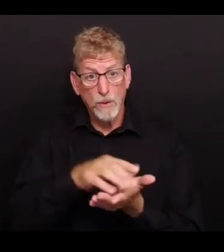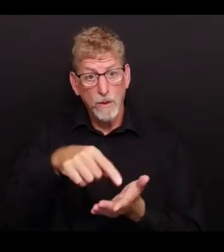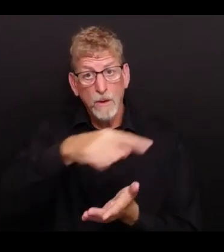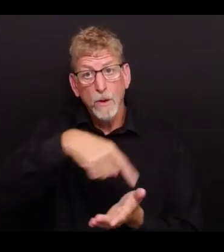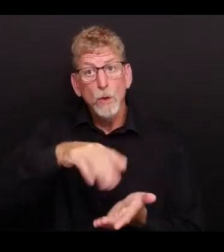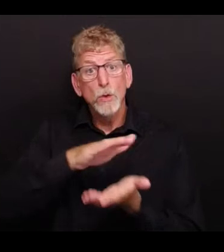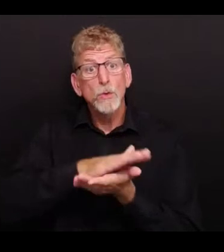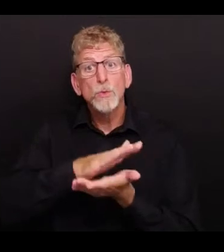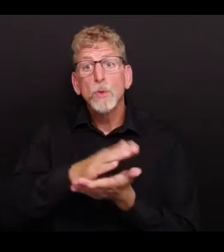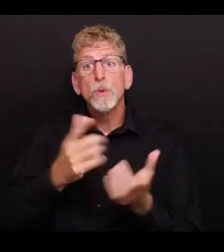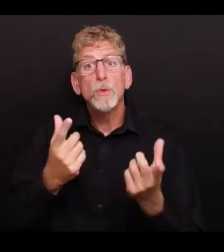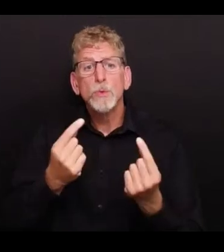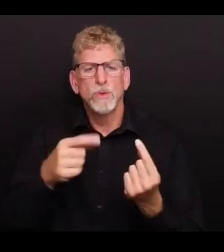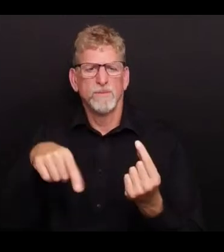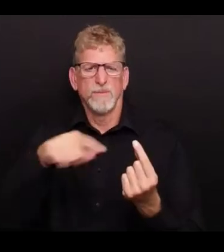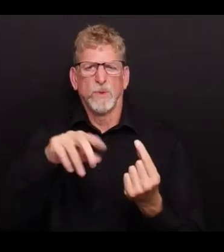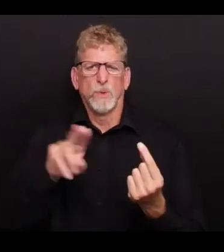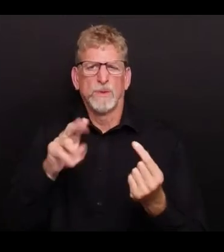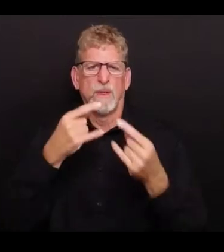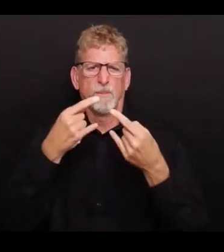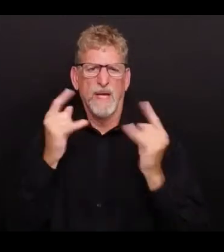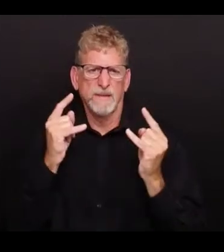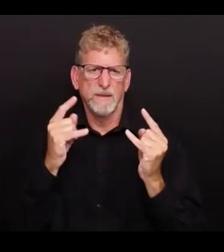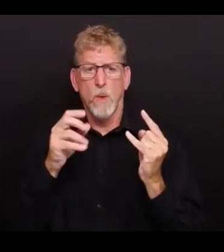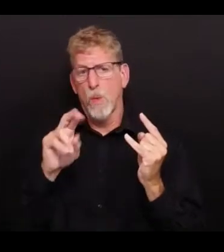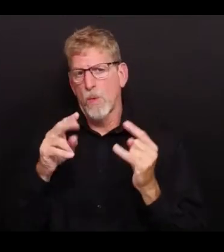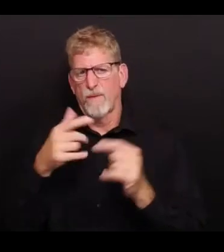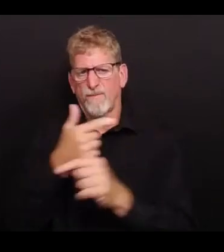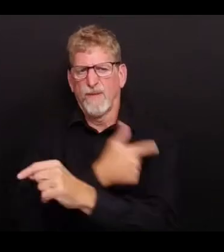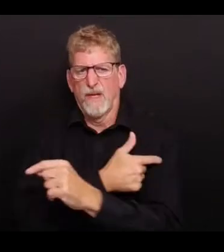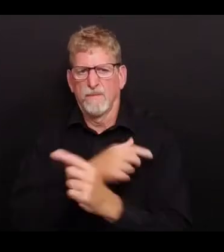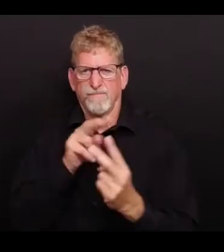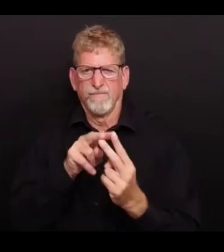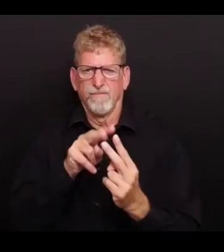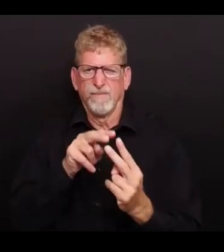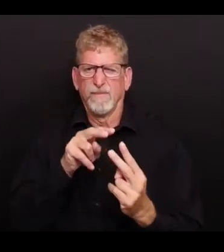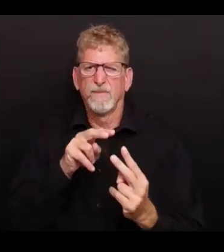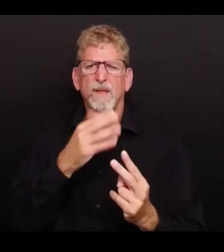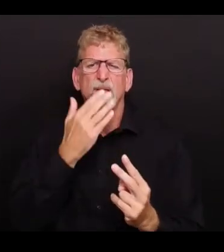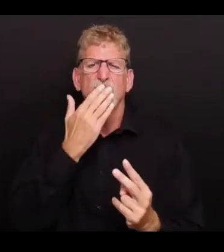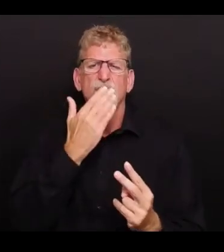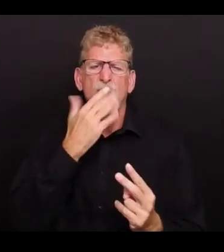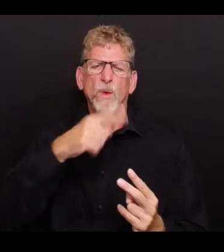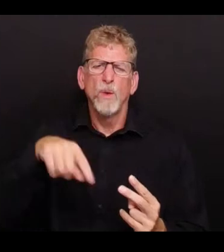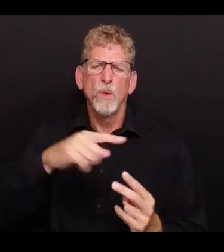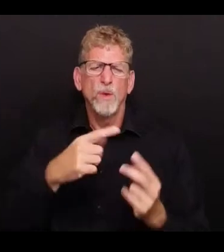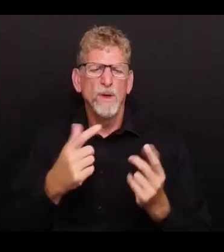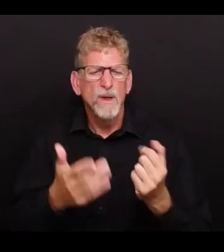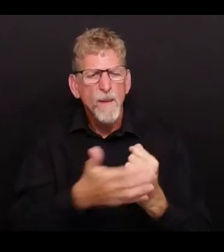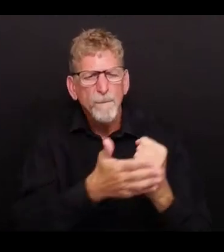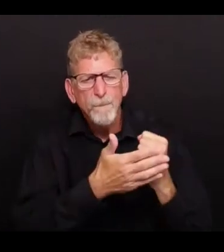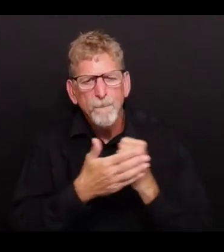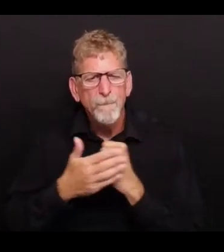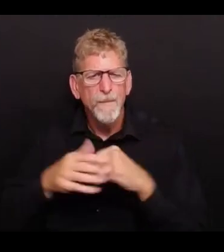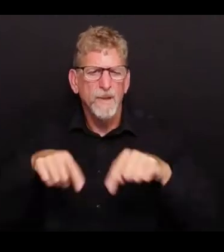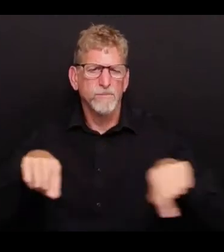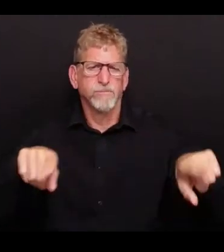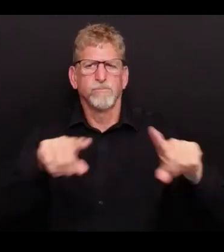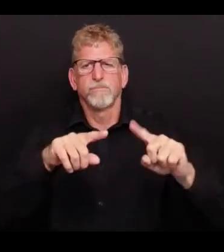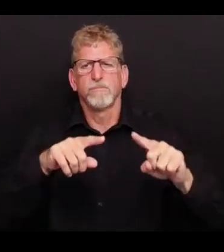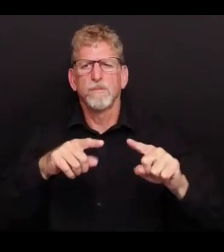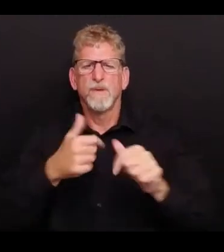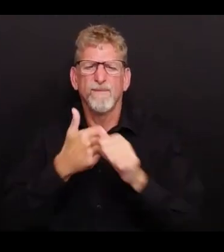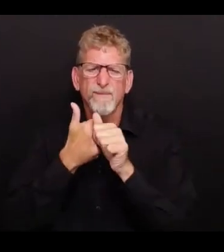vaccination status. Stay home when your student is sick, and skip high-risk activities. By following these